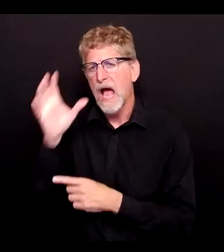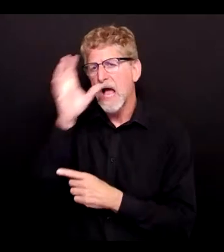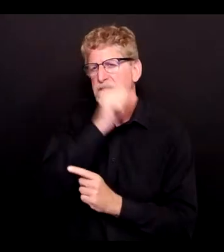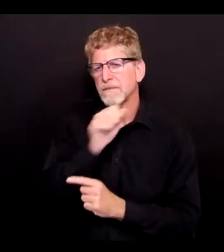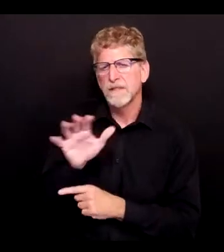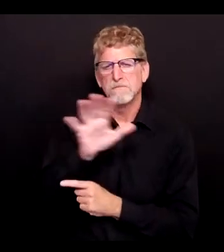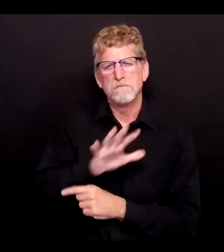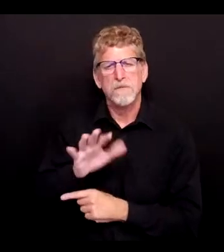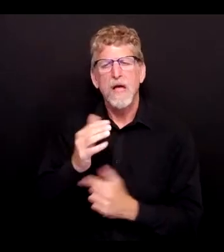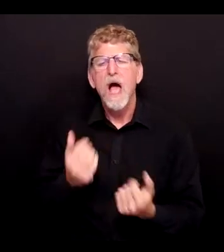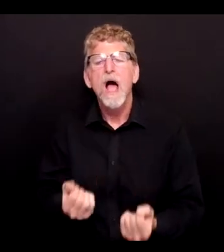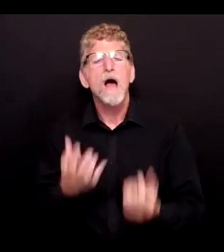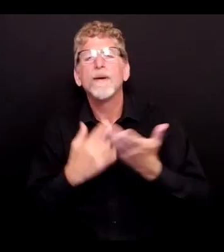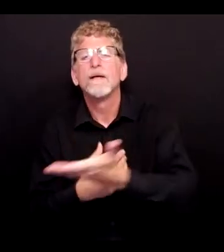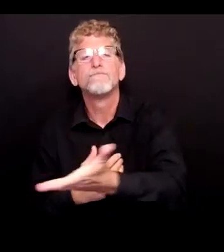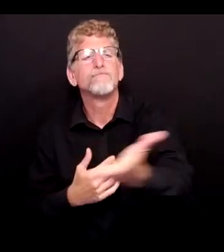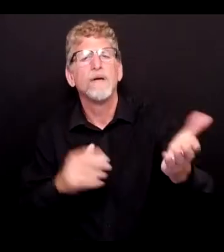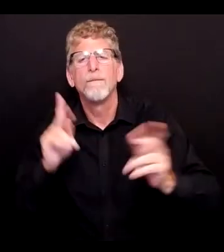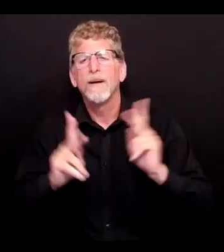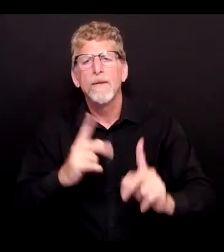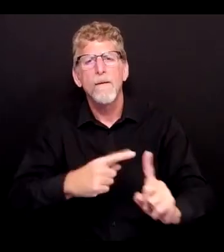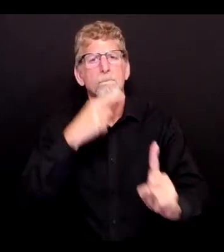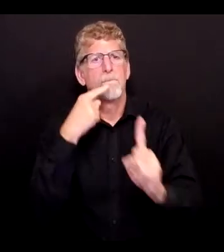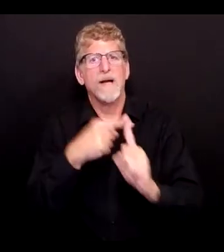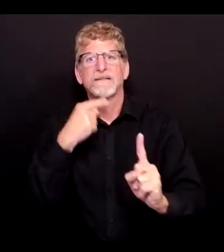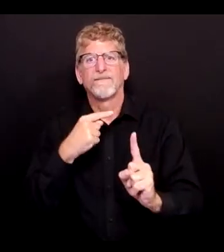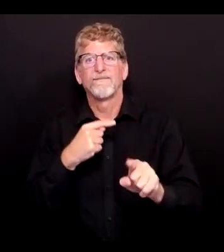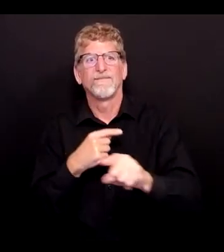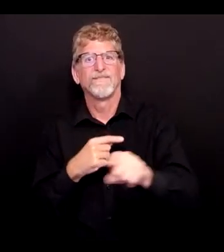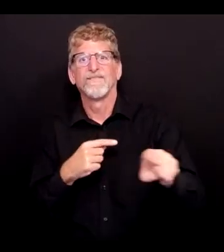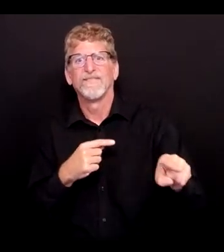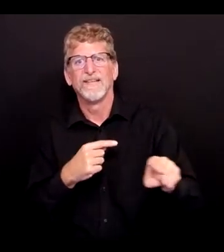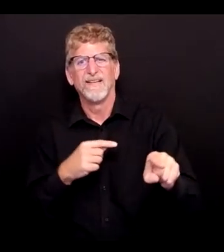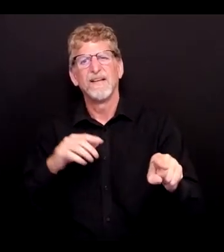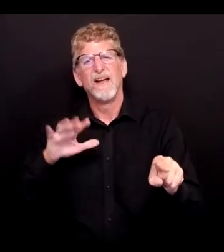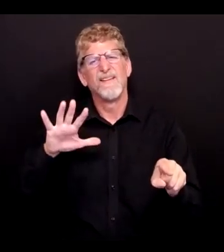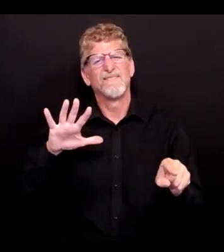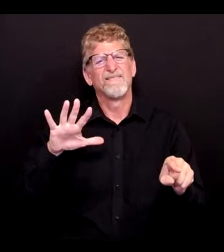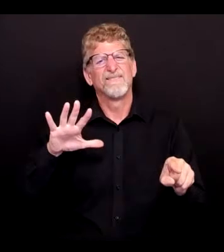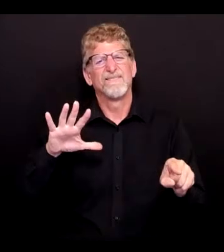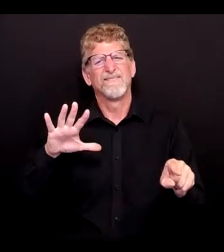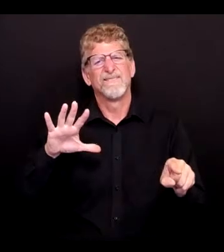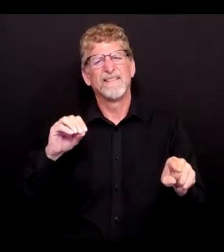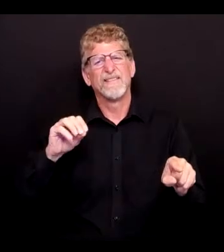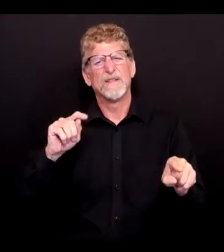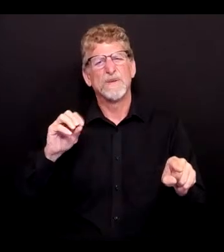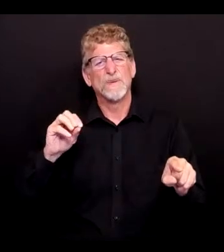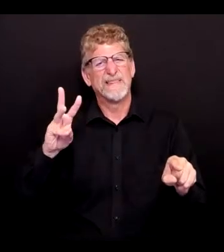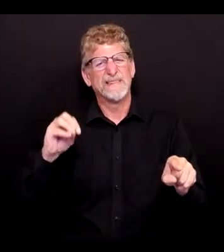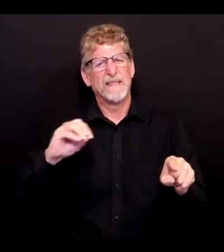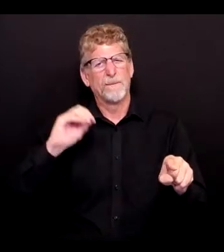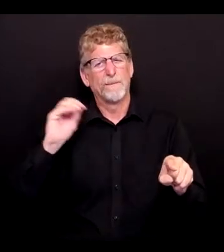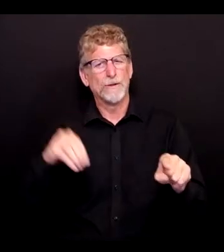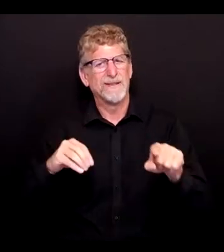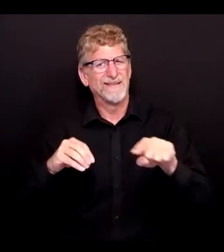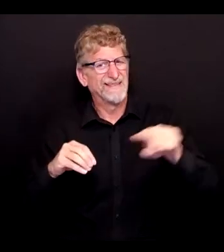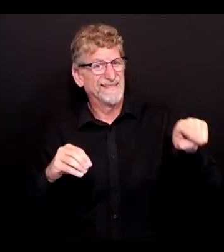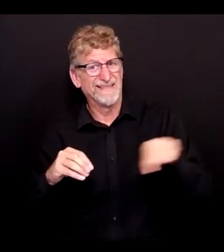SARS-CoV-2 infections currently are due to variants, particularly B117,